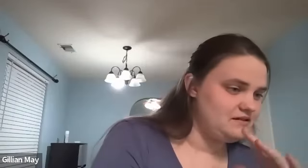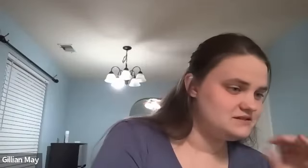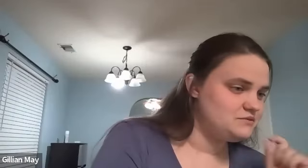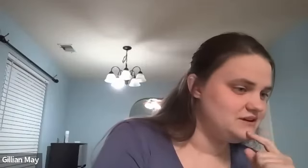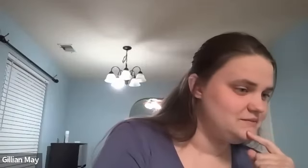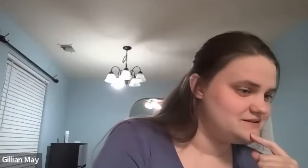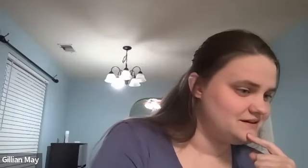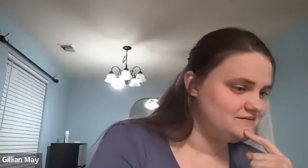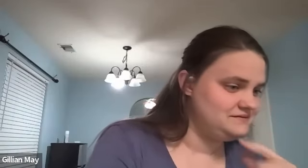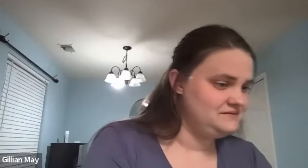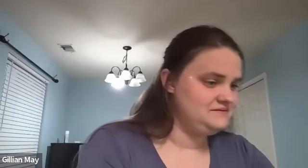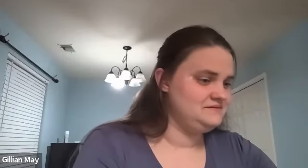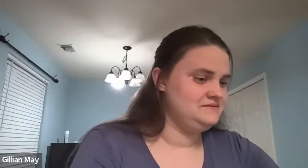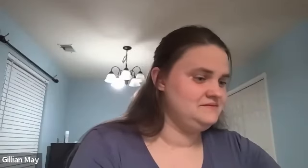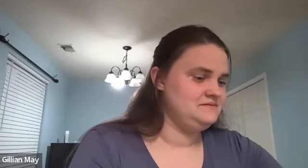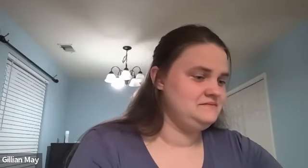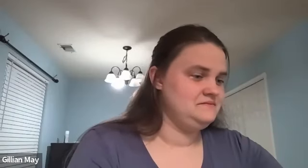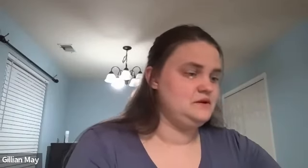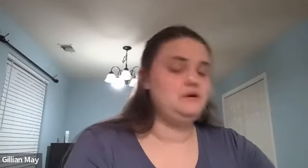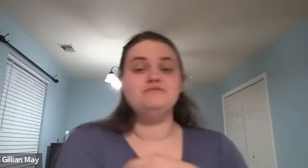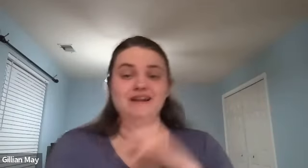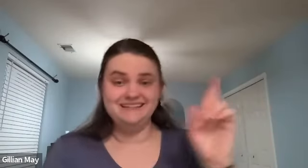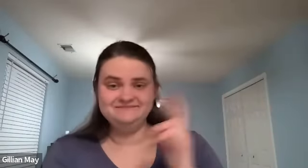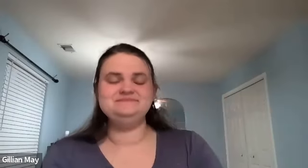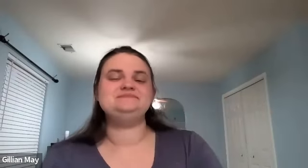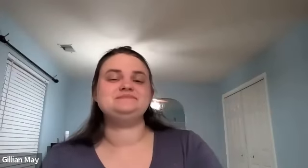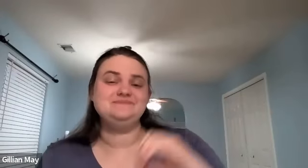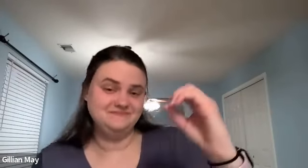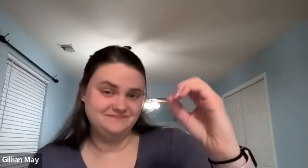Lost my word. Give me a second. Okay, ready?